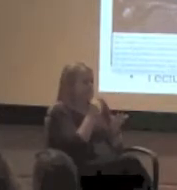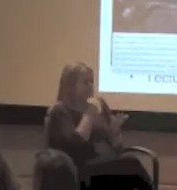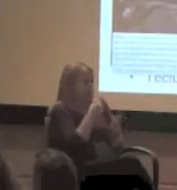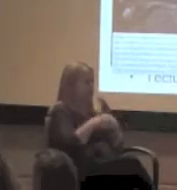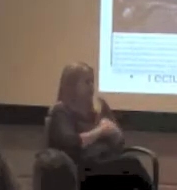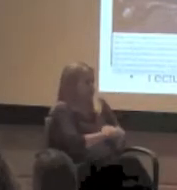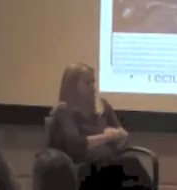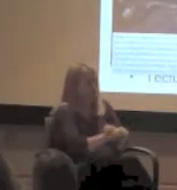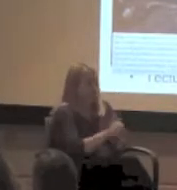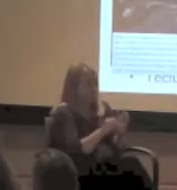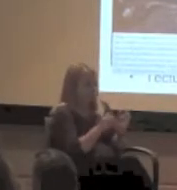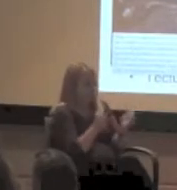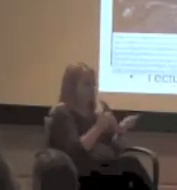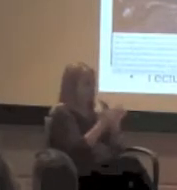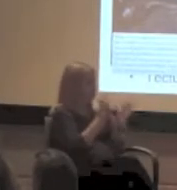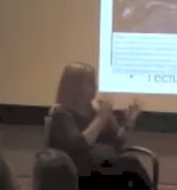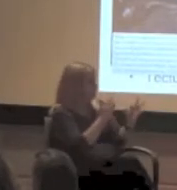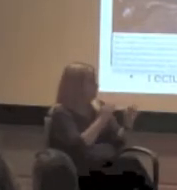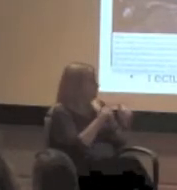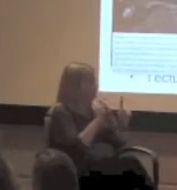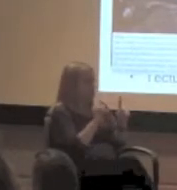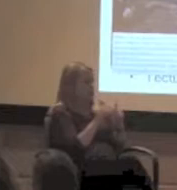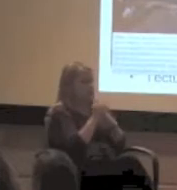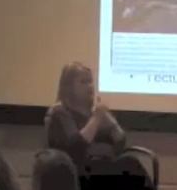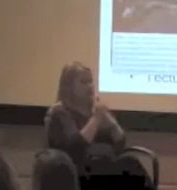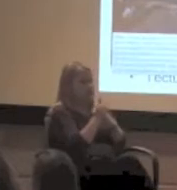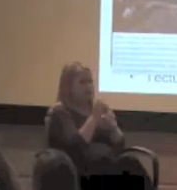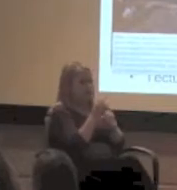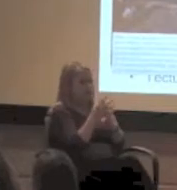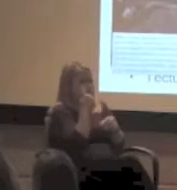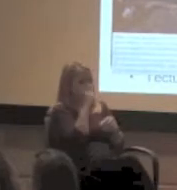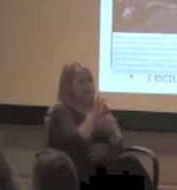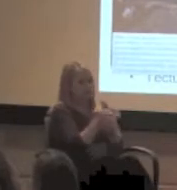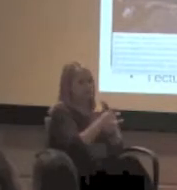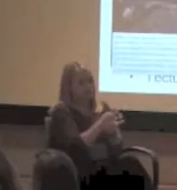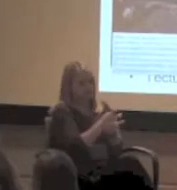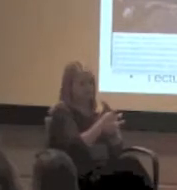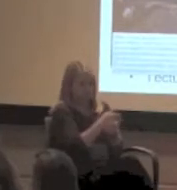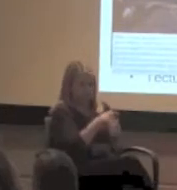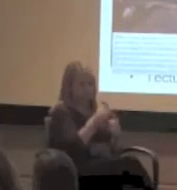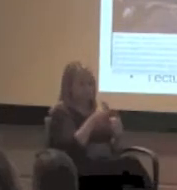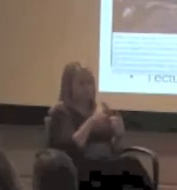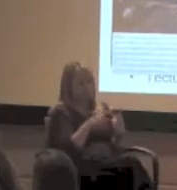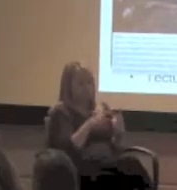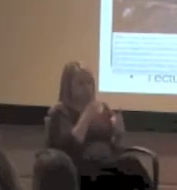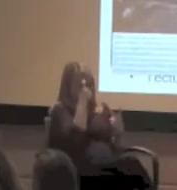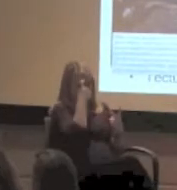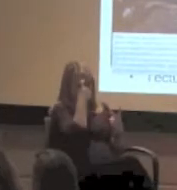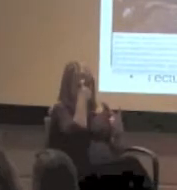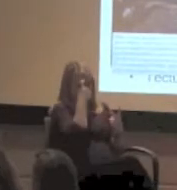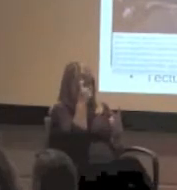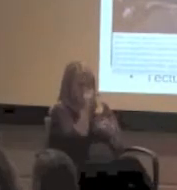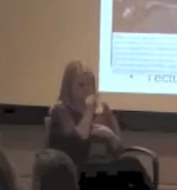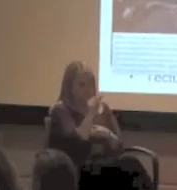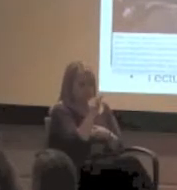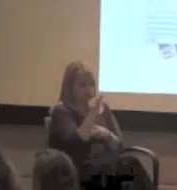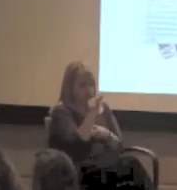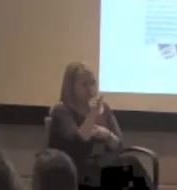that is probably the leading cause of, number one, seizures, and number two, cognitive